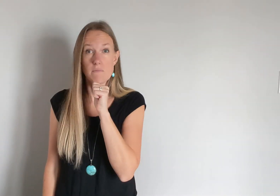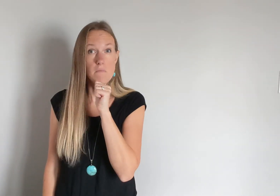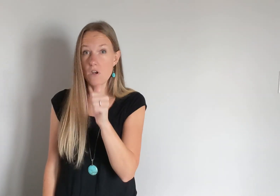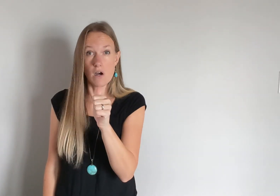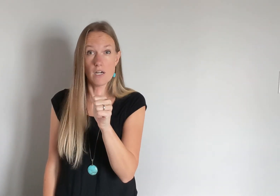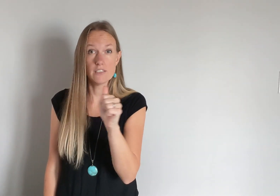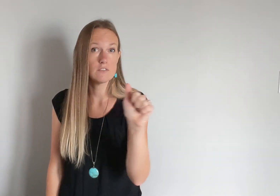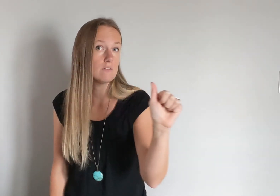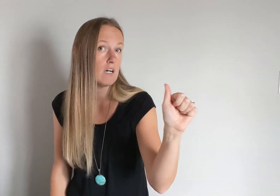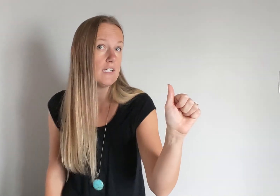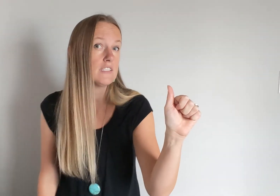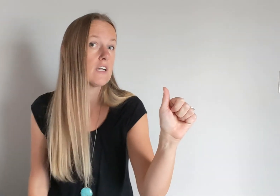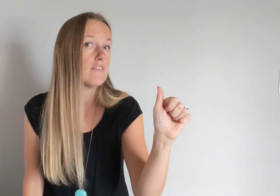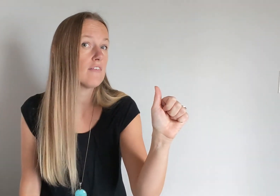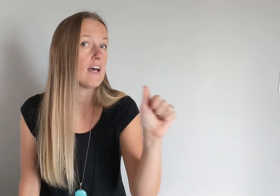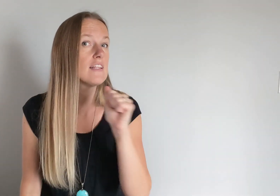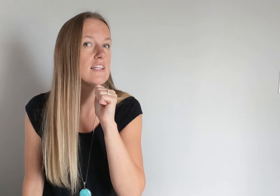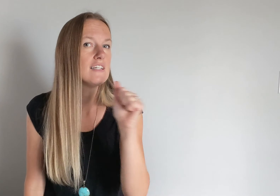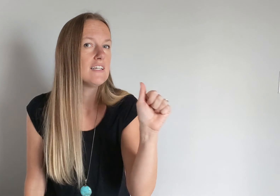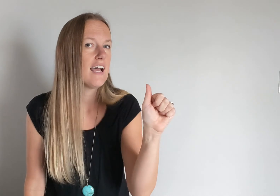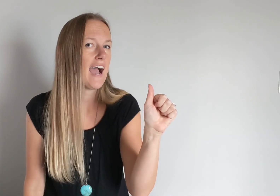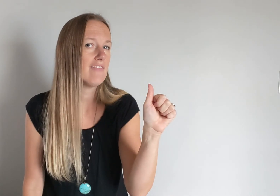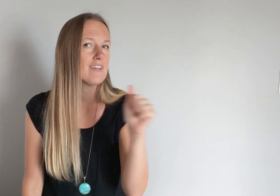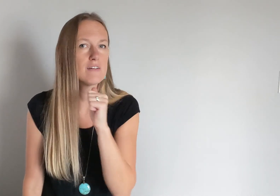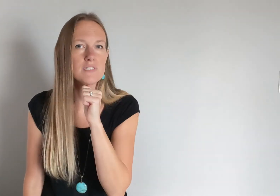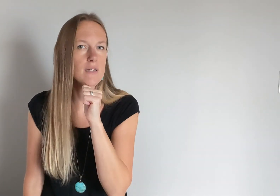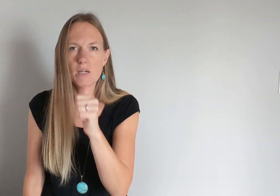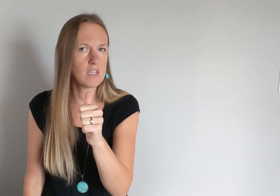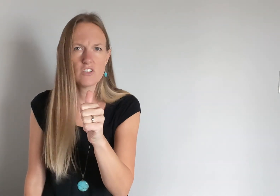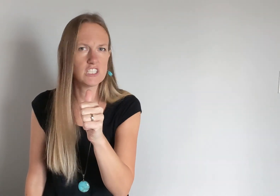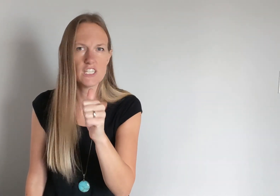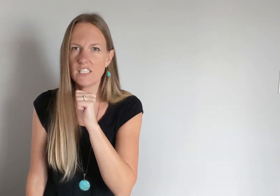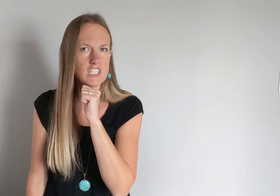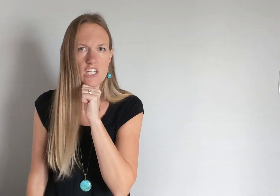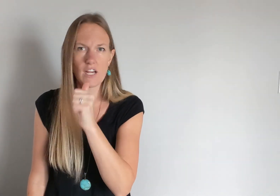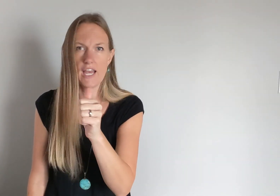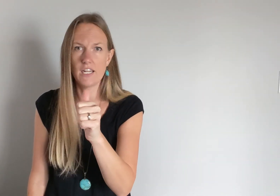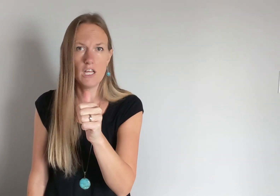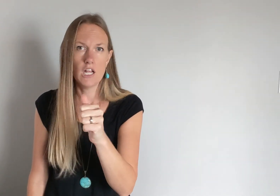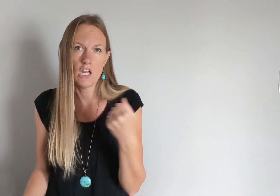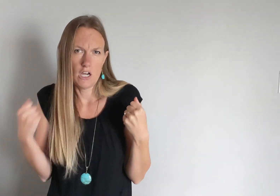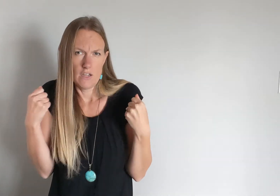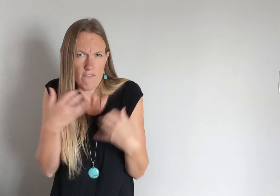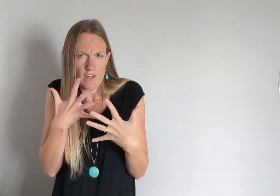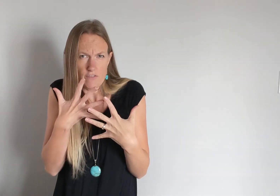am not, so not, you kind of have that halfway thumbs up coming up for your chin and shaking your head. Not